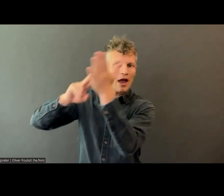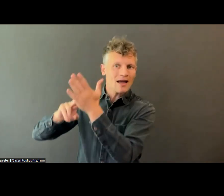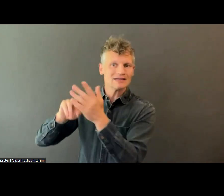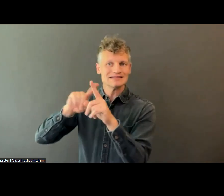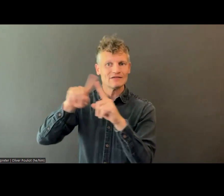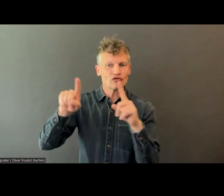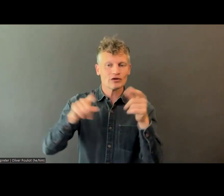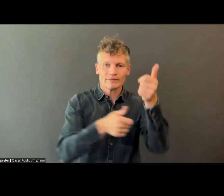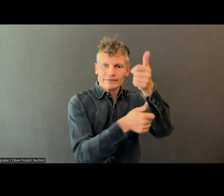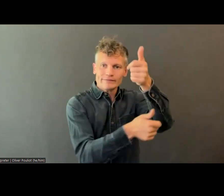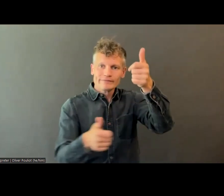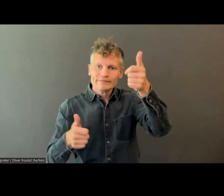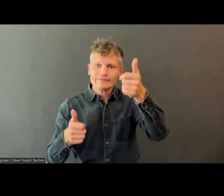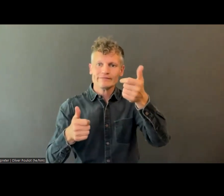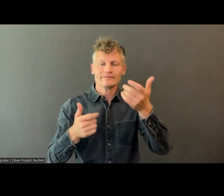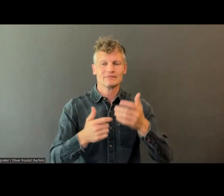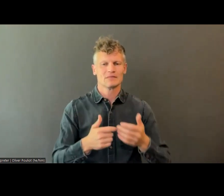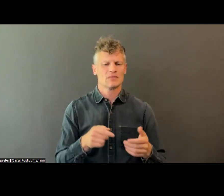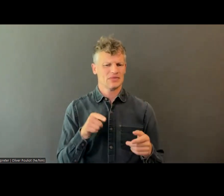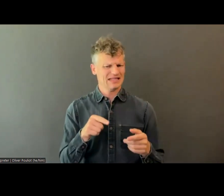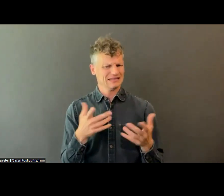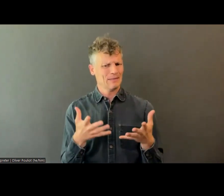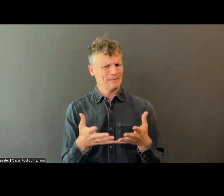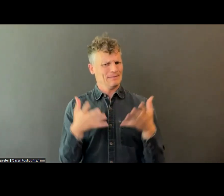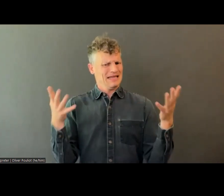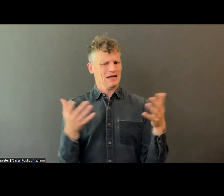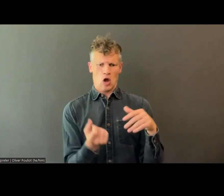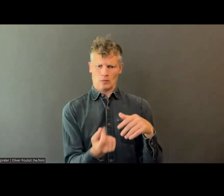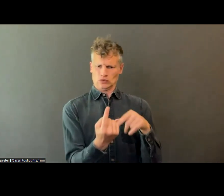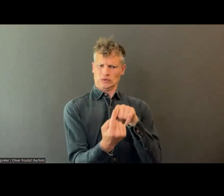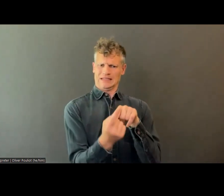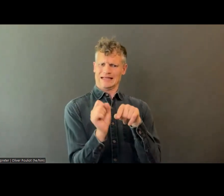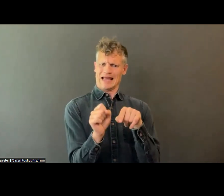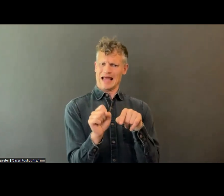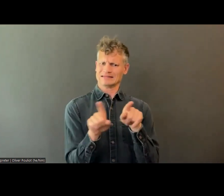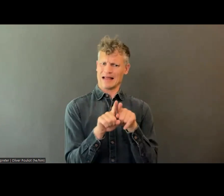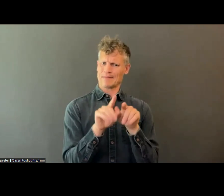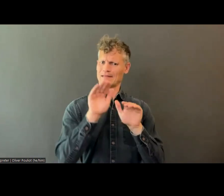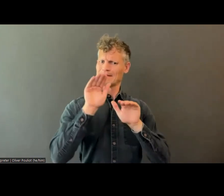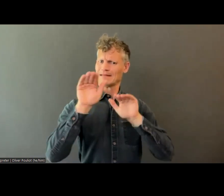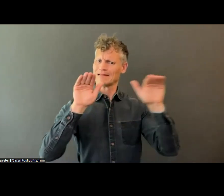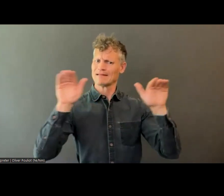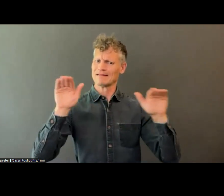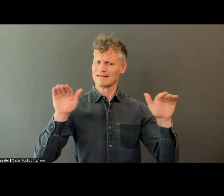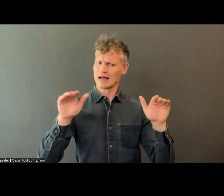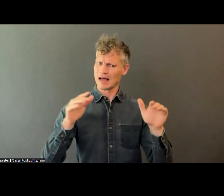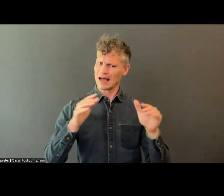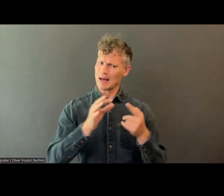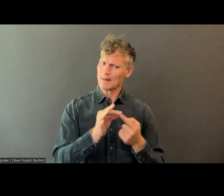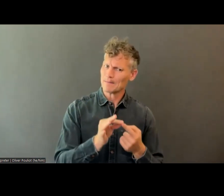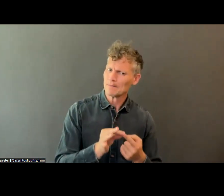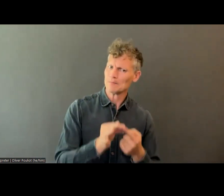of the value and importance of making those solutions that GSK is bringing into our